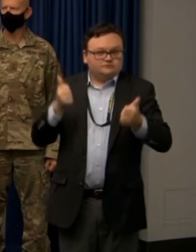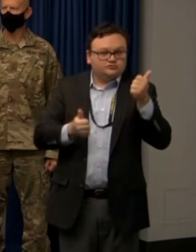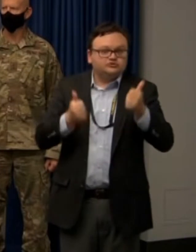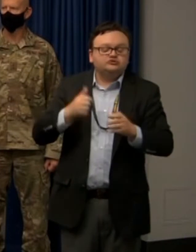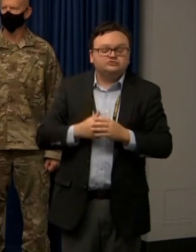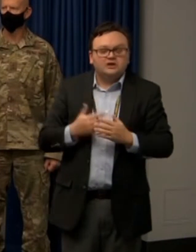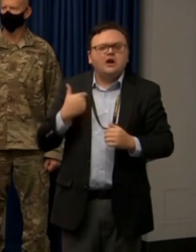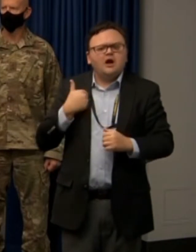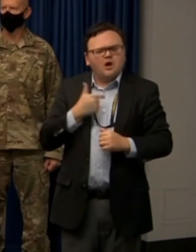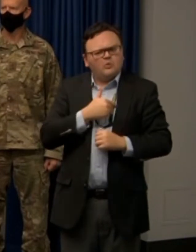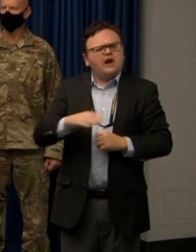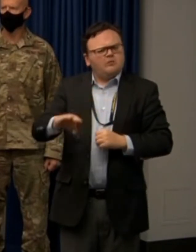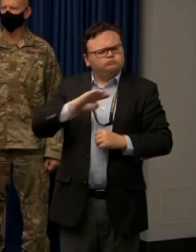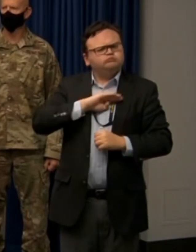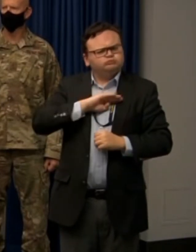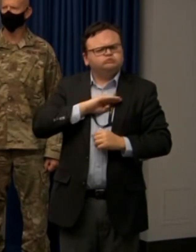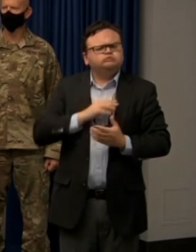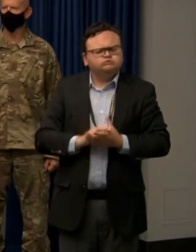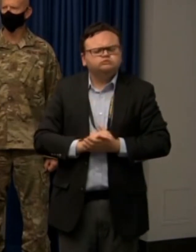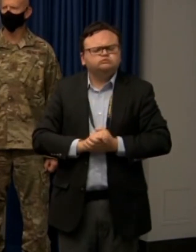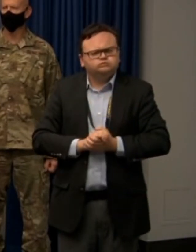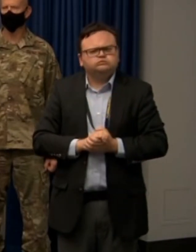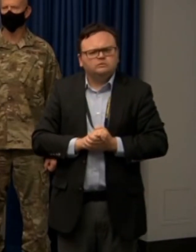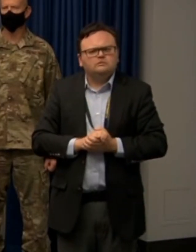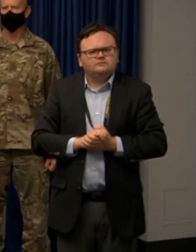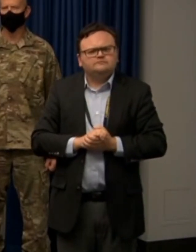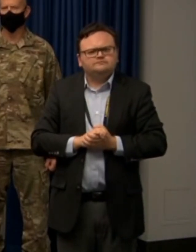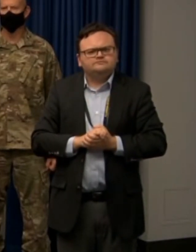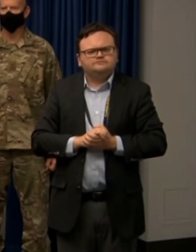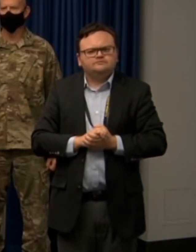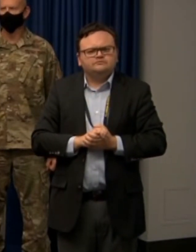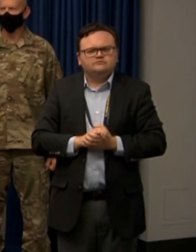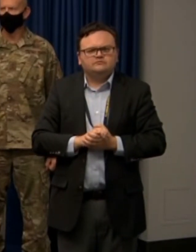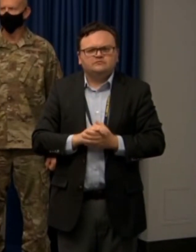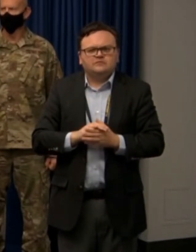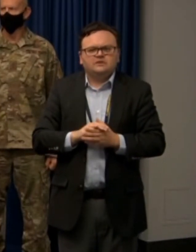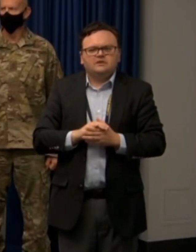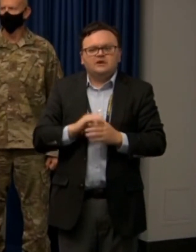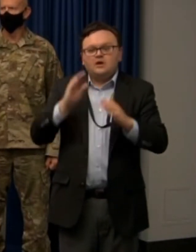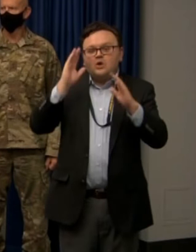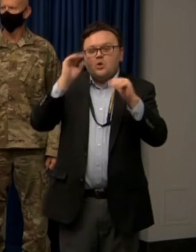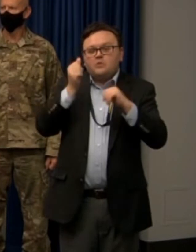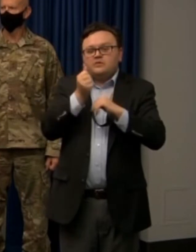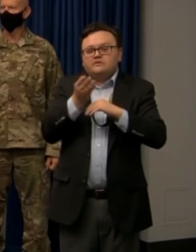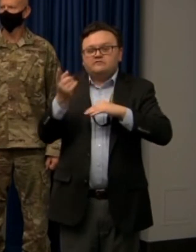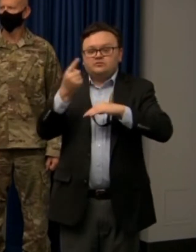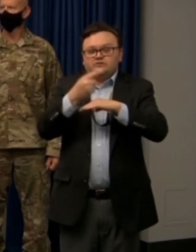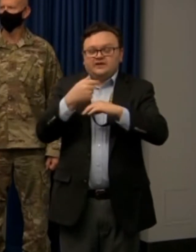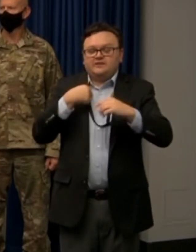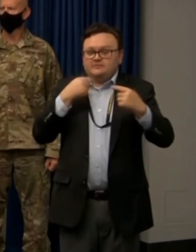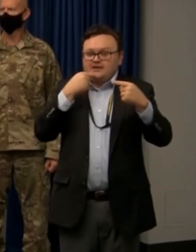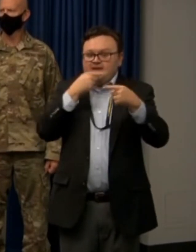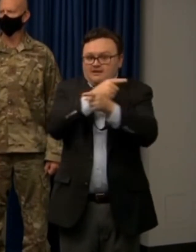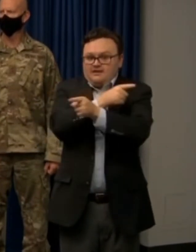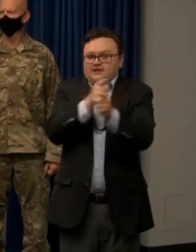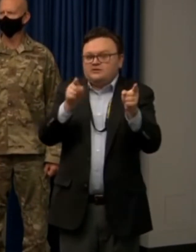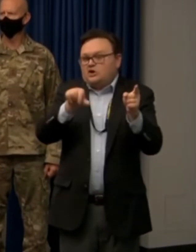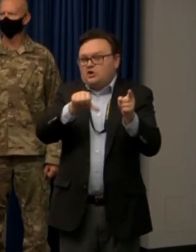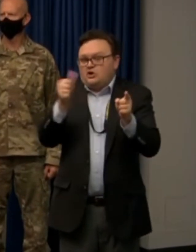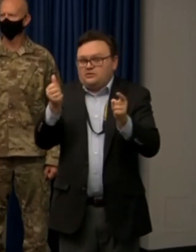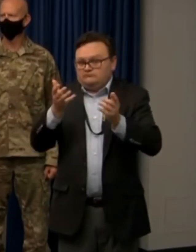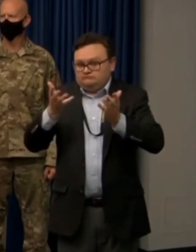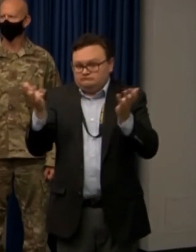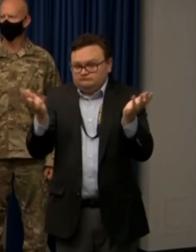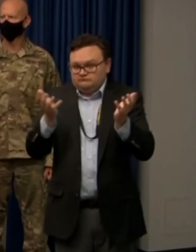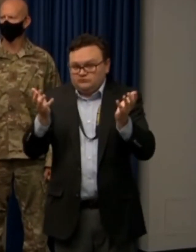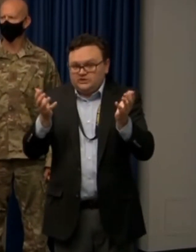happy with that. What I think we're going to be able to do, and I'm going to hopefully have an announcement over the next couple days, is have some